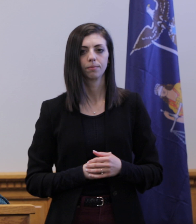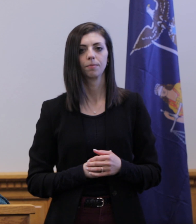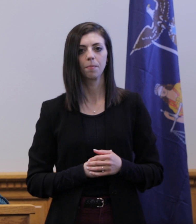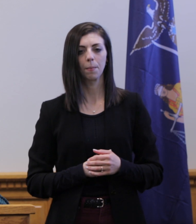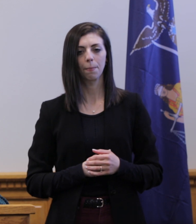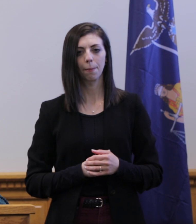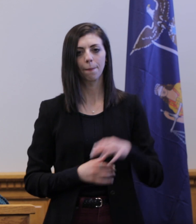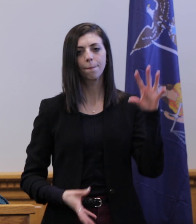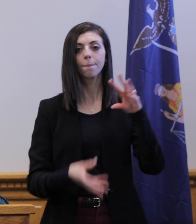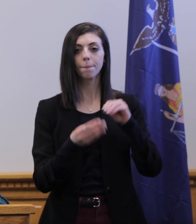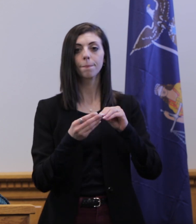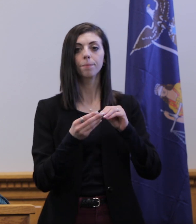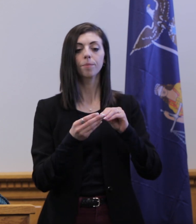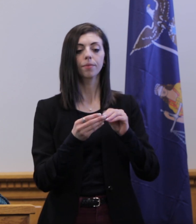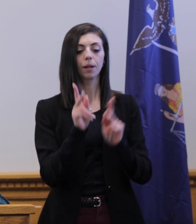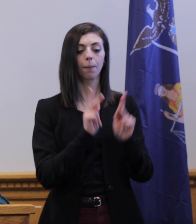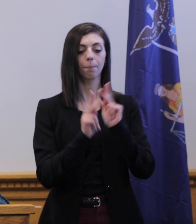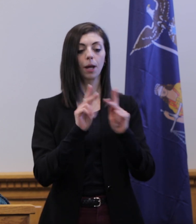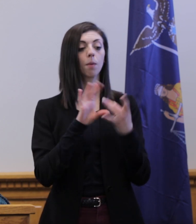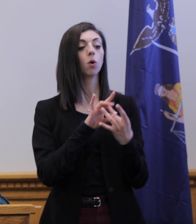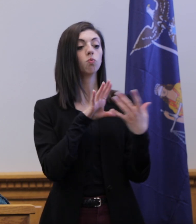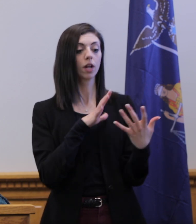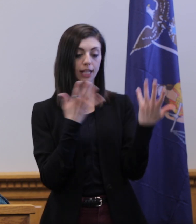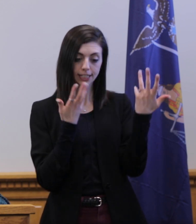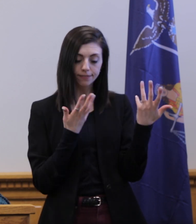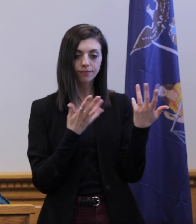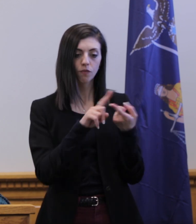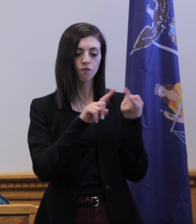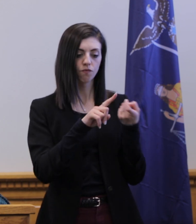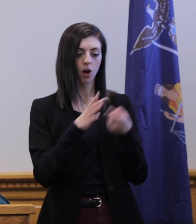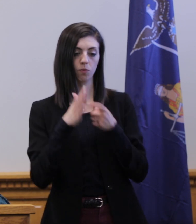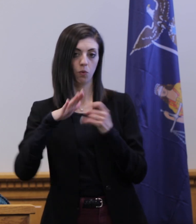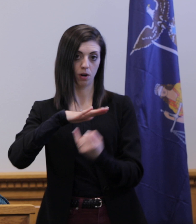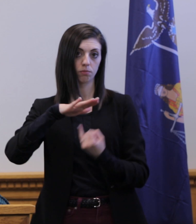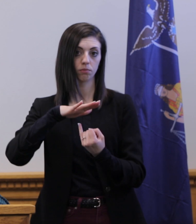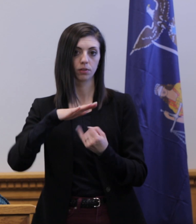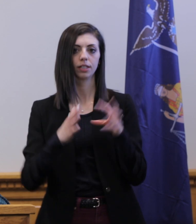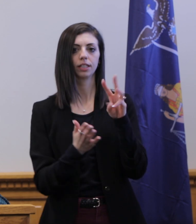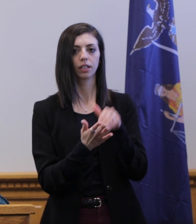149,369. Total number of patients released from isolation,